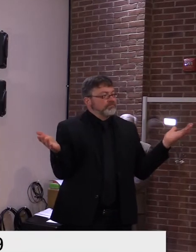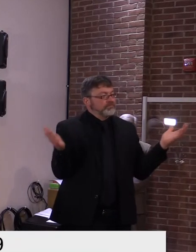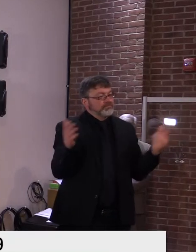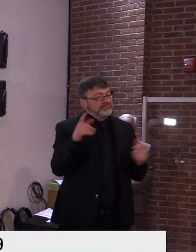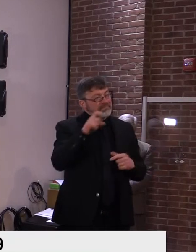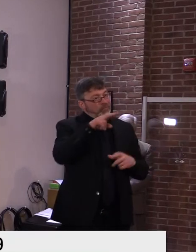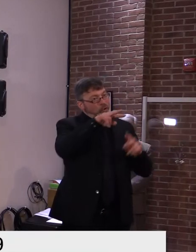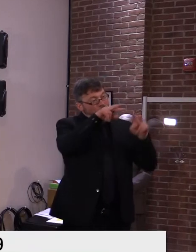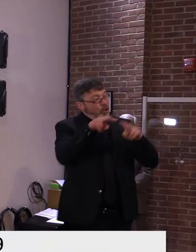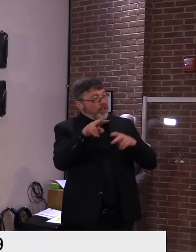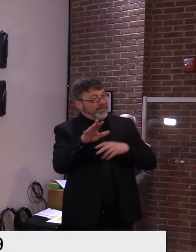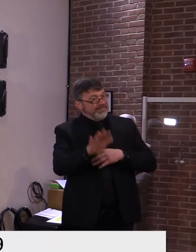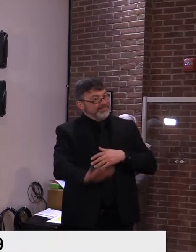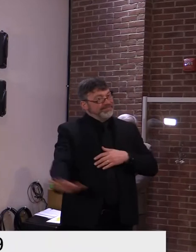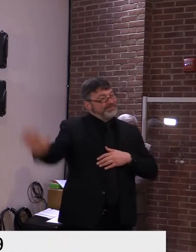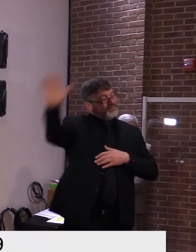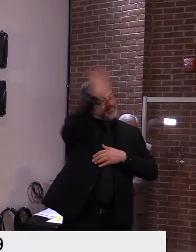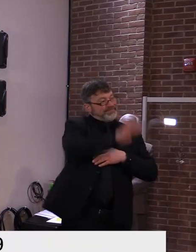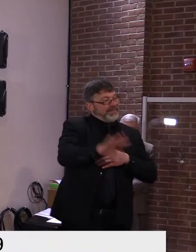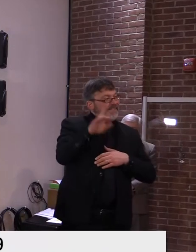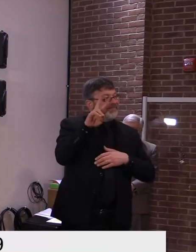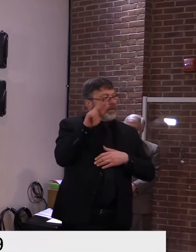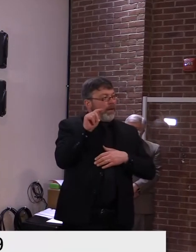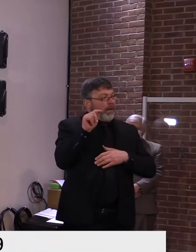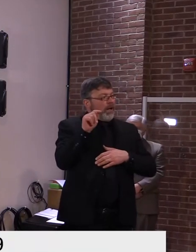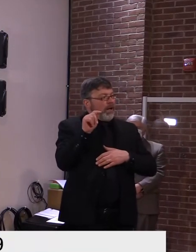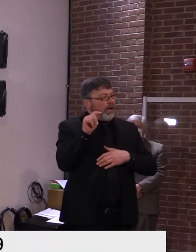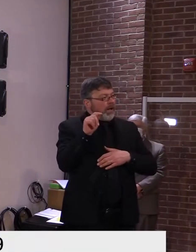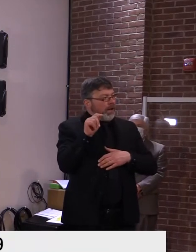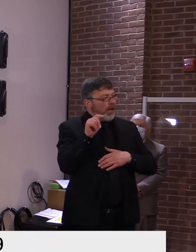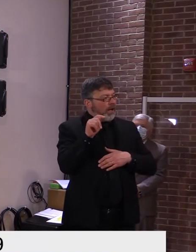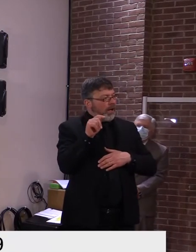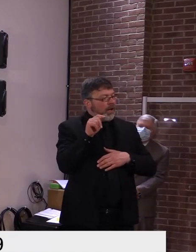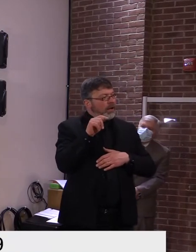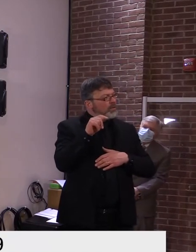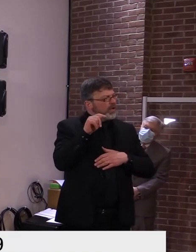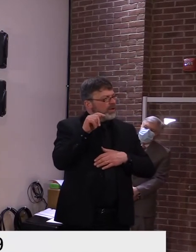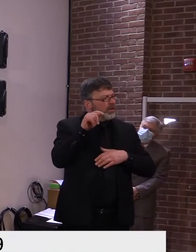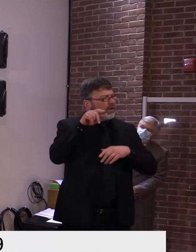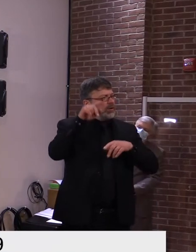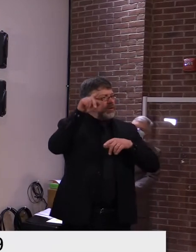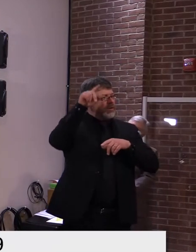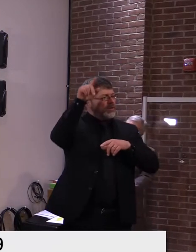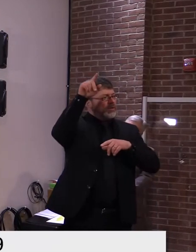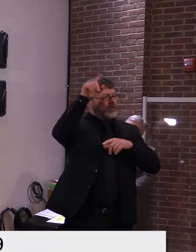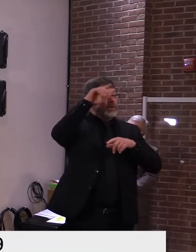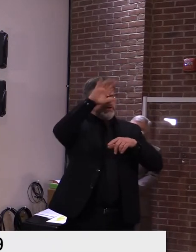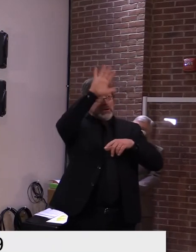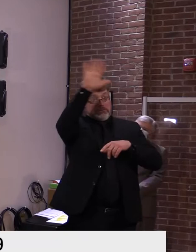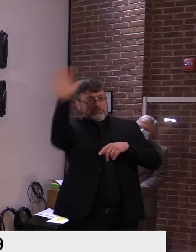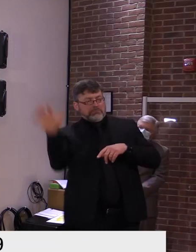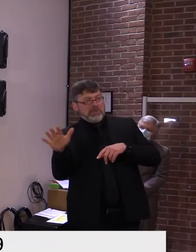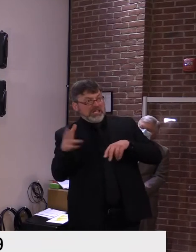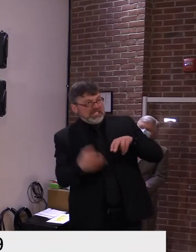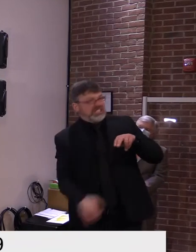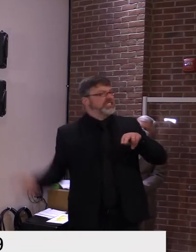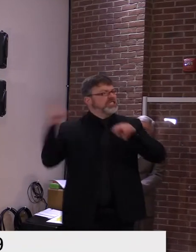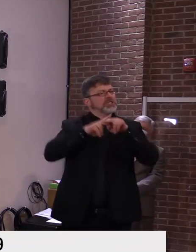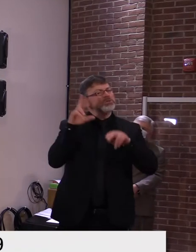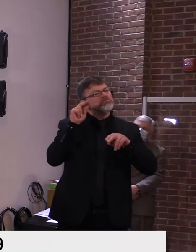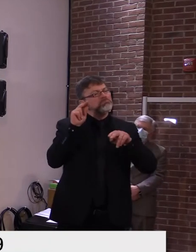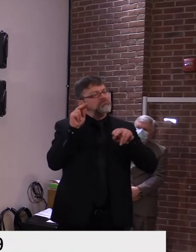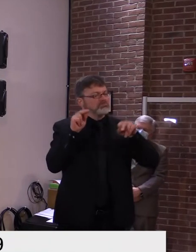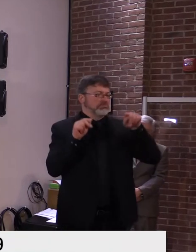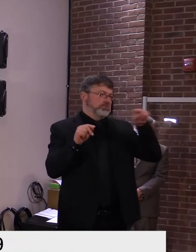huge surges in numbers of cases. It's been very, very modest. This was a bigger week in general, and I think